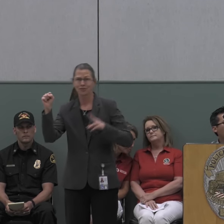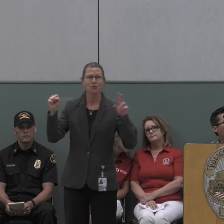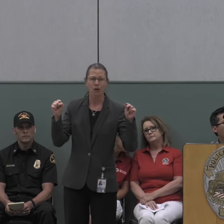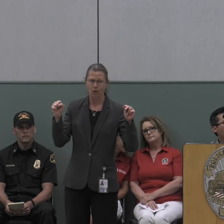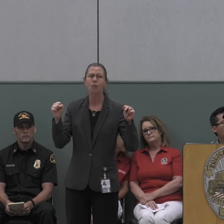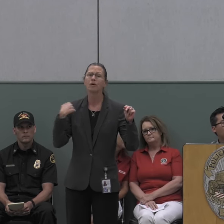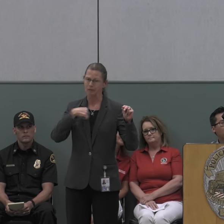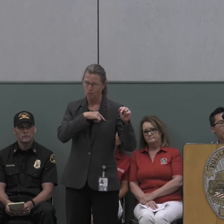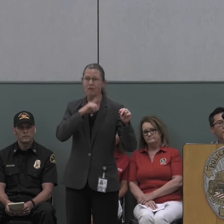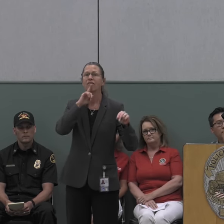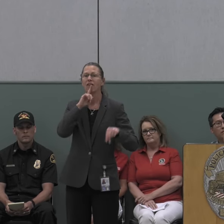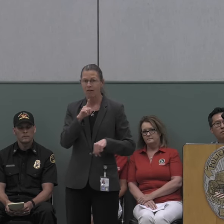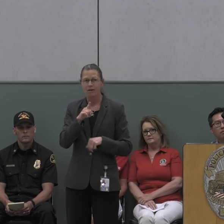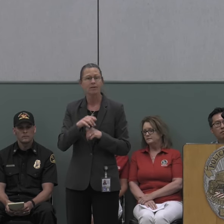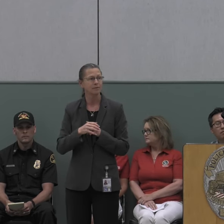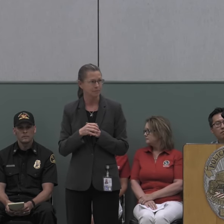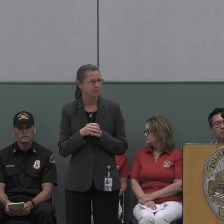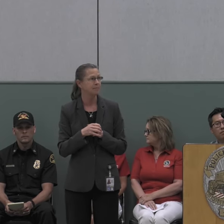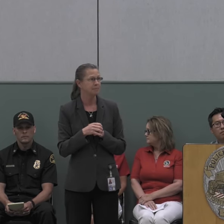we are. So